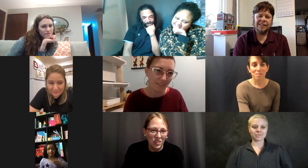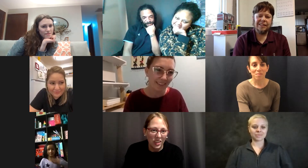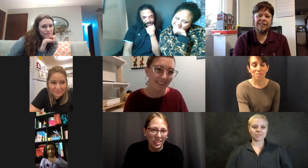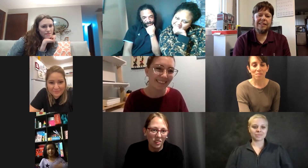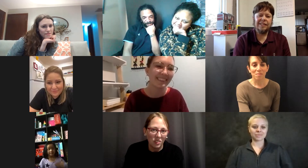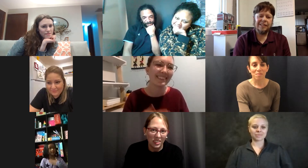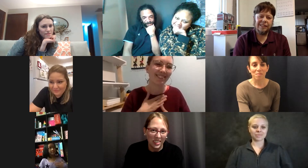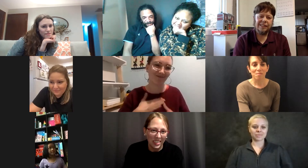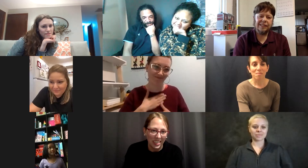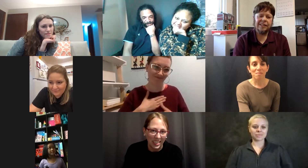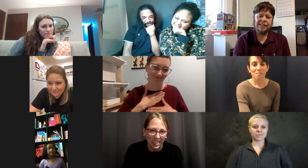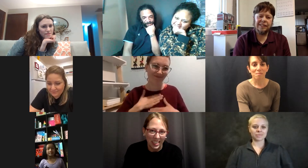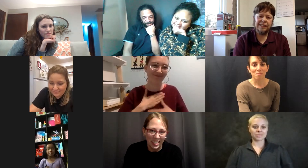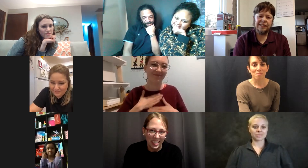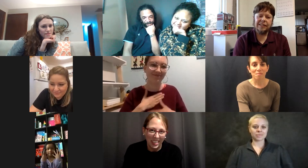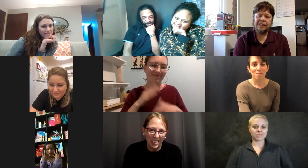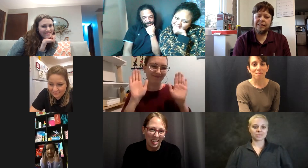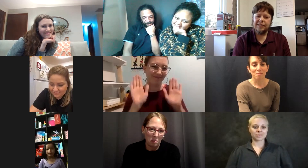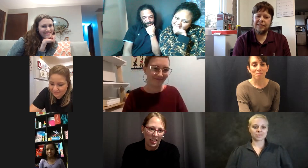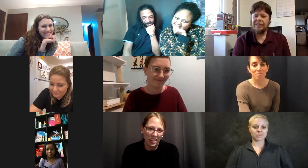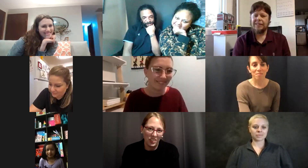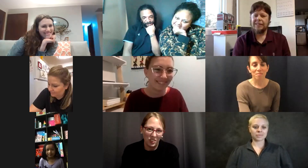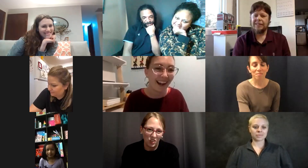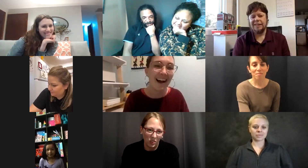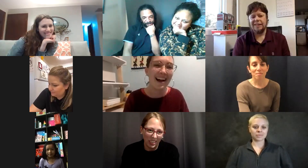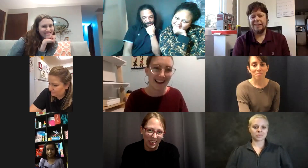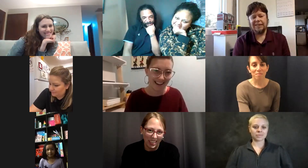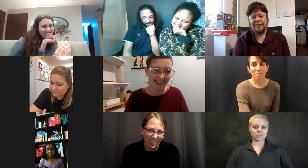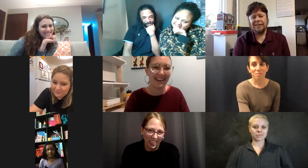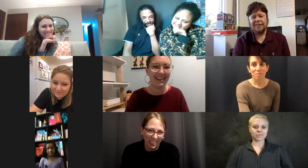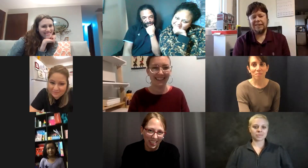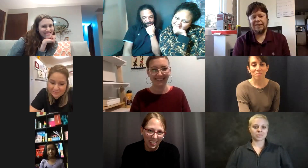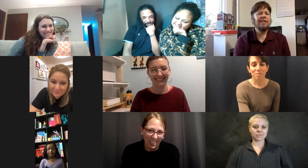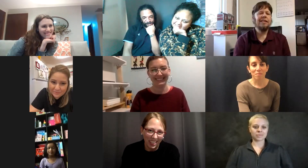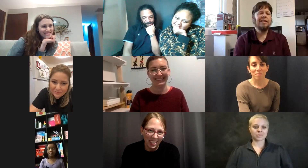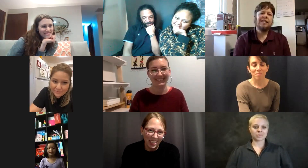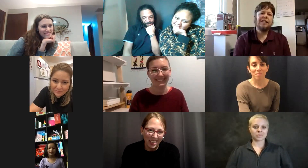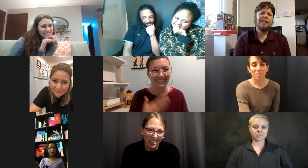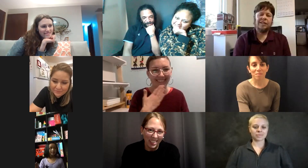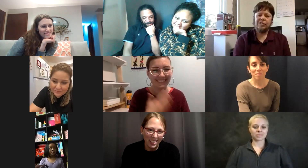Yeah, you're enjoying it? Oh, good. I'm glad you're enjoying it.